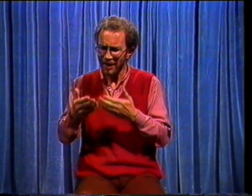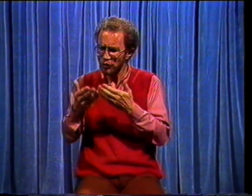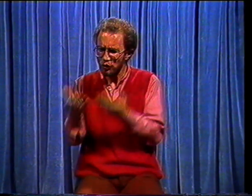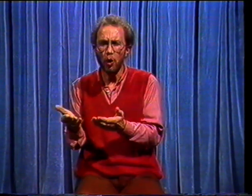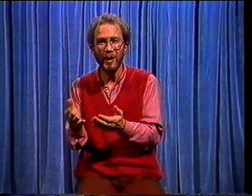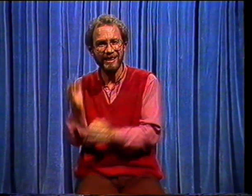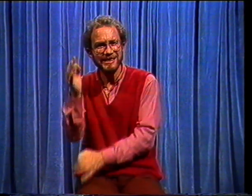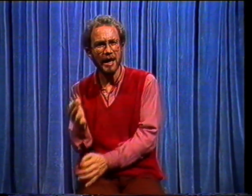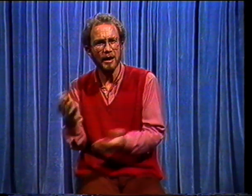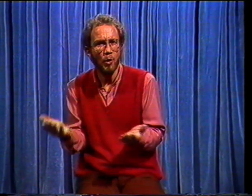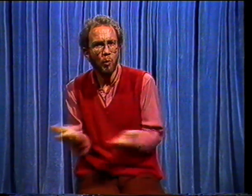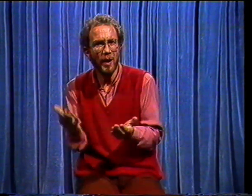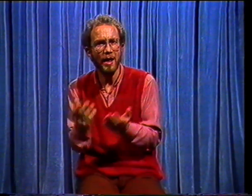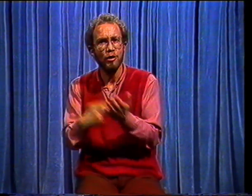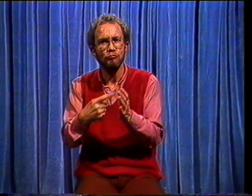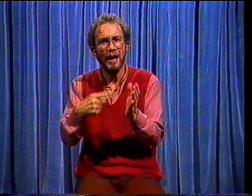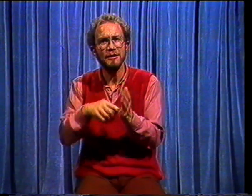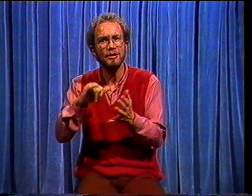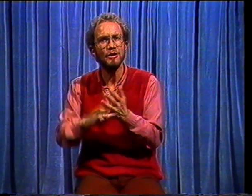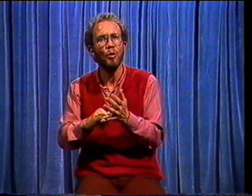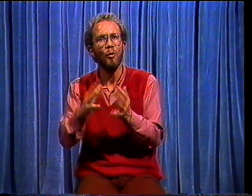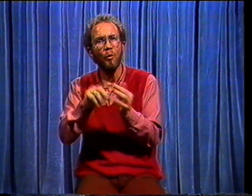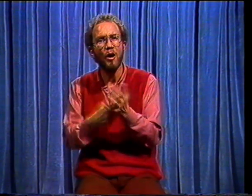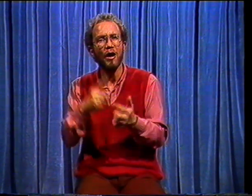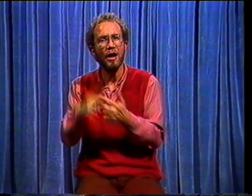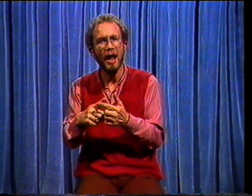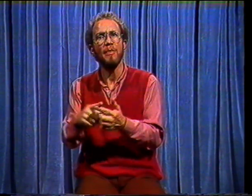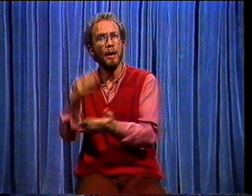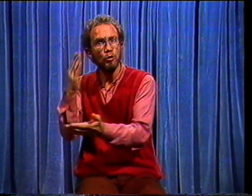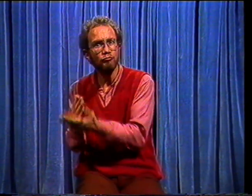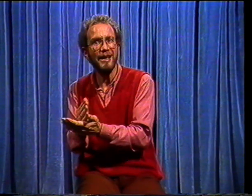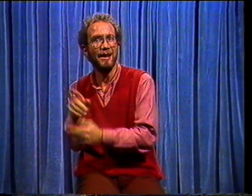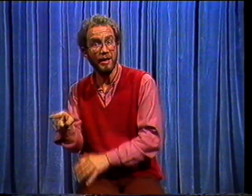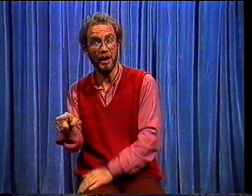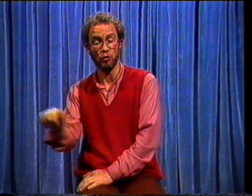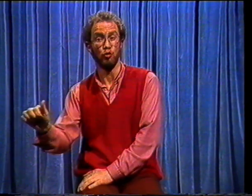And they show exactly where the rats were. They were really there.